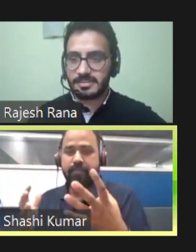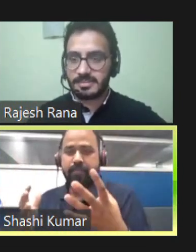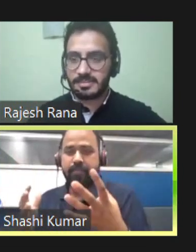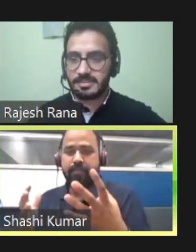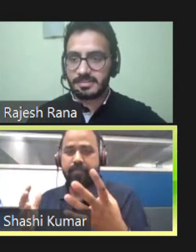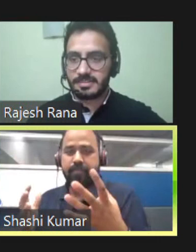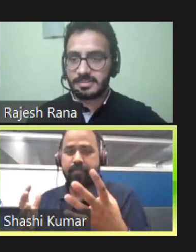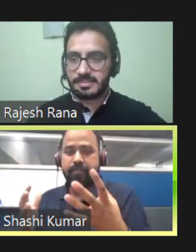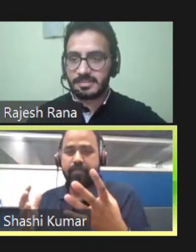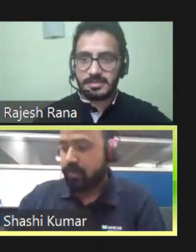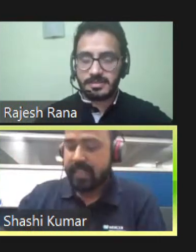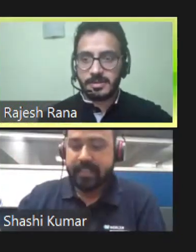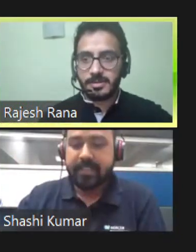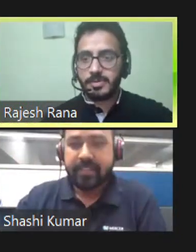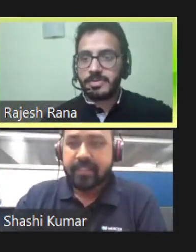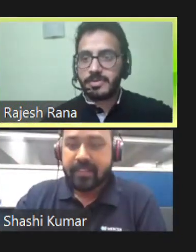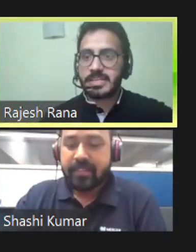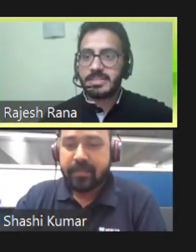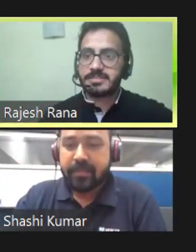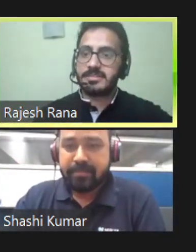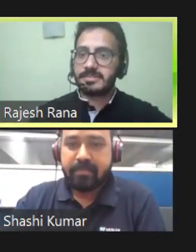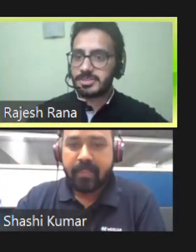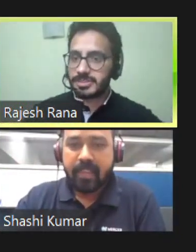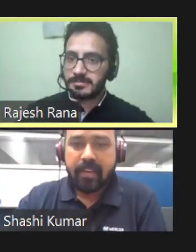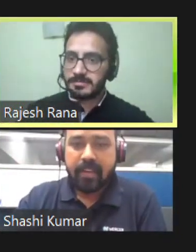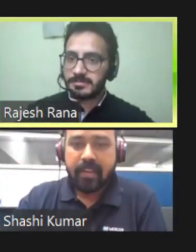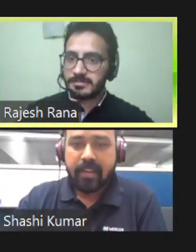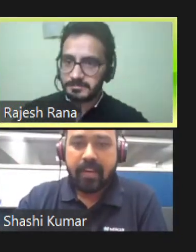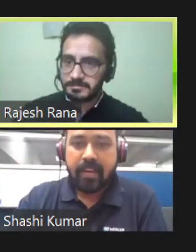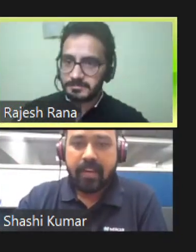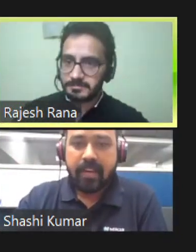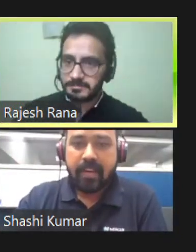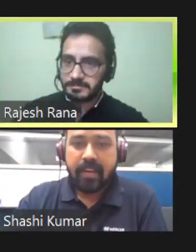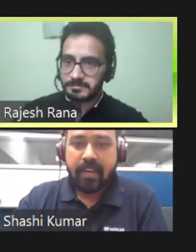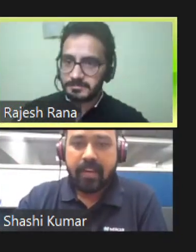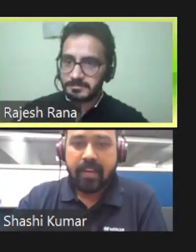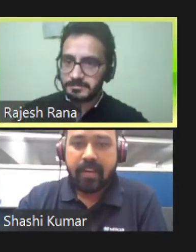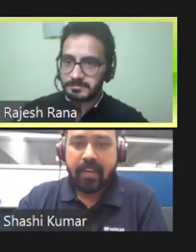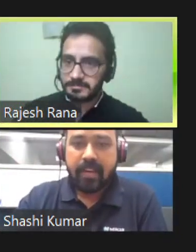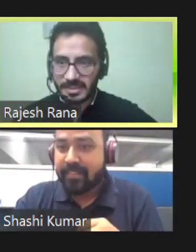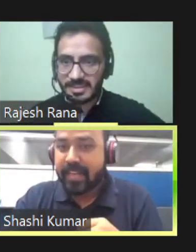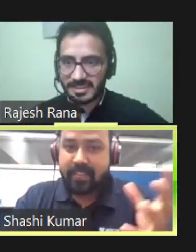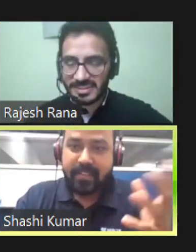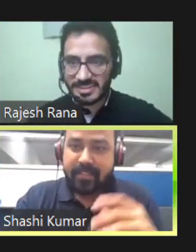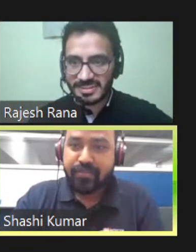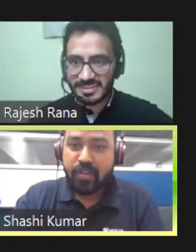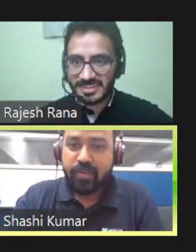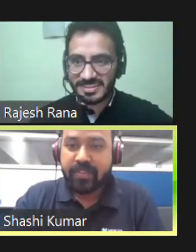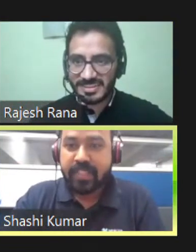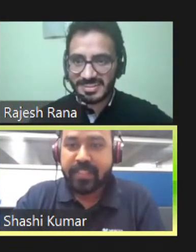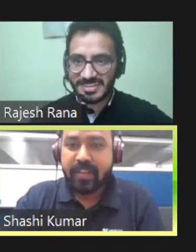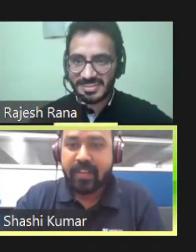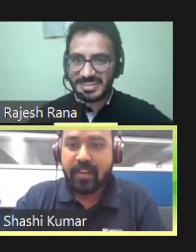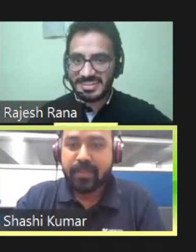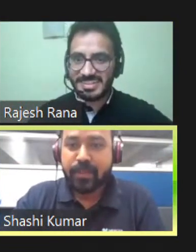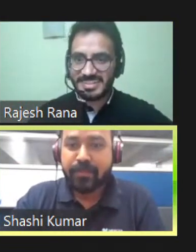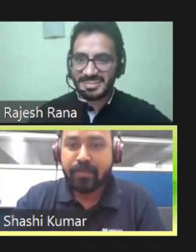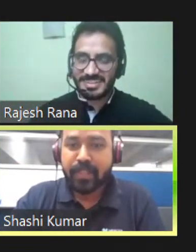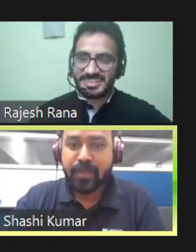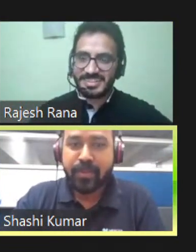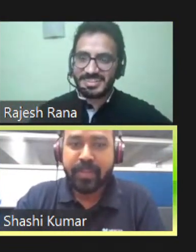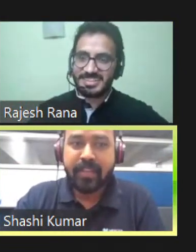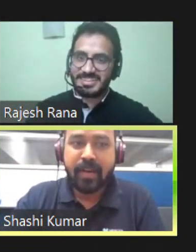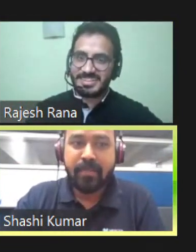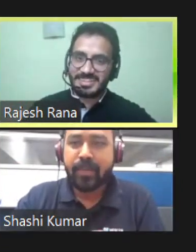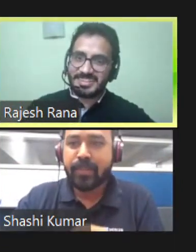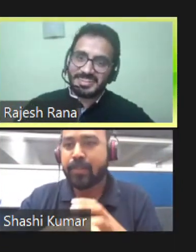particular situation. Perfectly said, Shashi. I think right. I just take this forward, Rajesh. So from